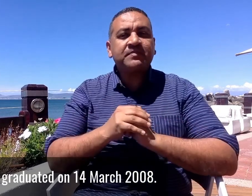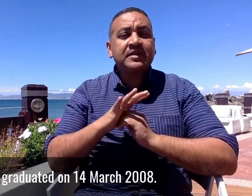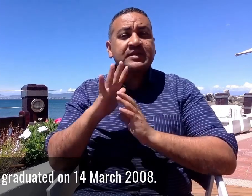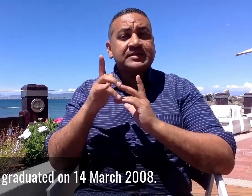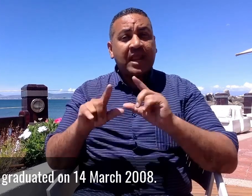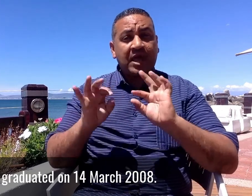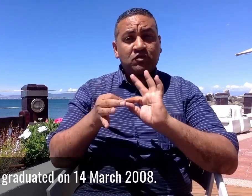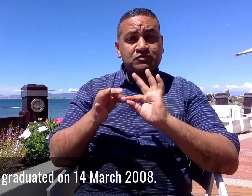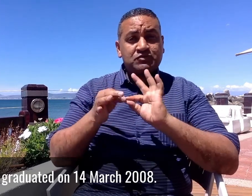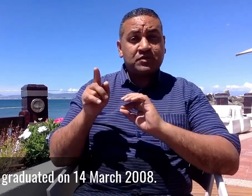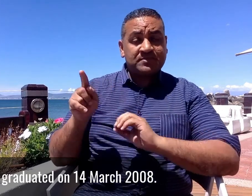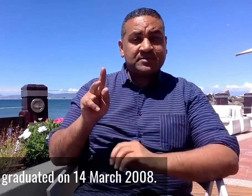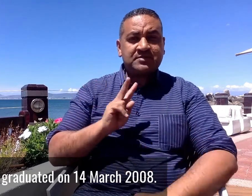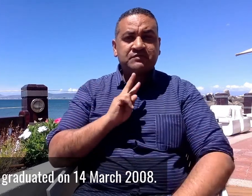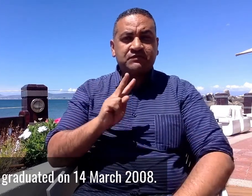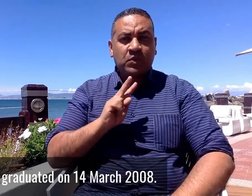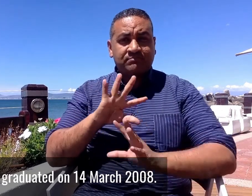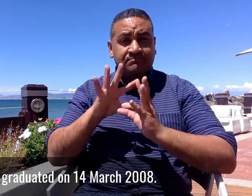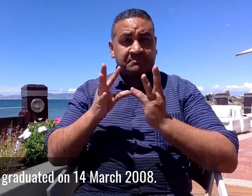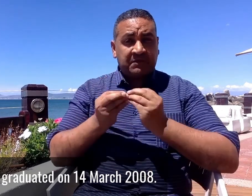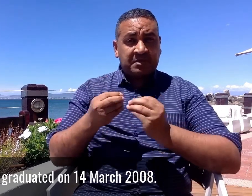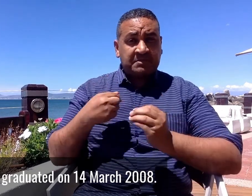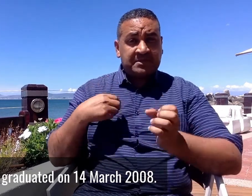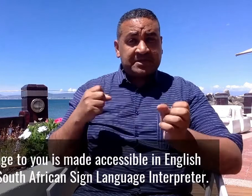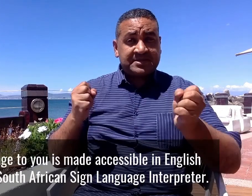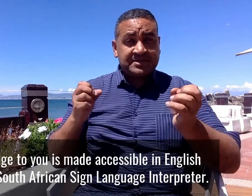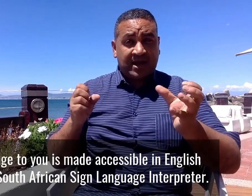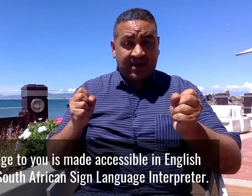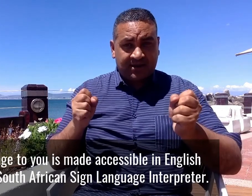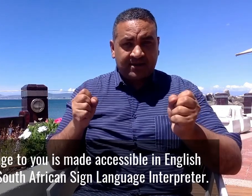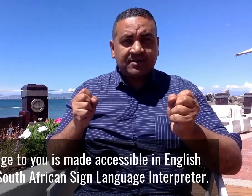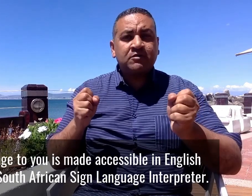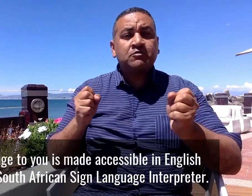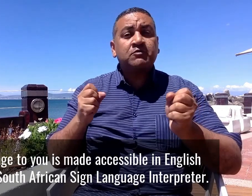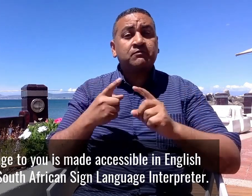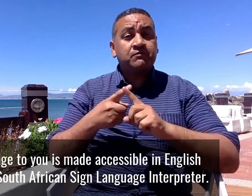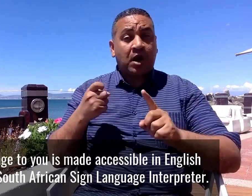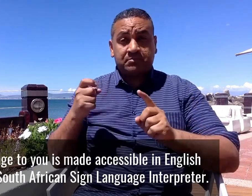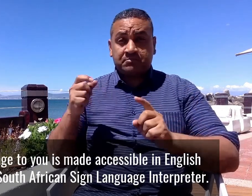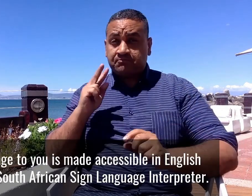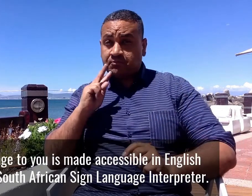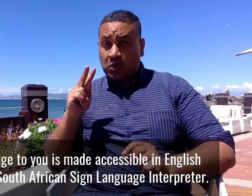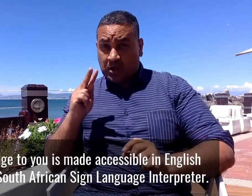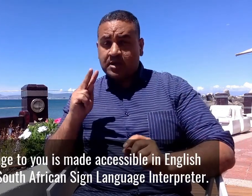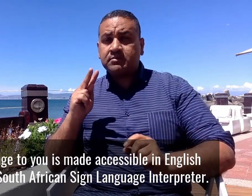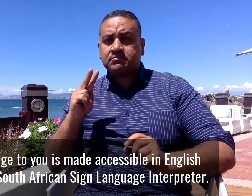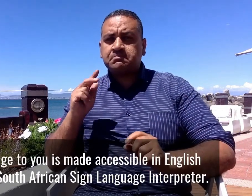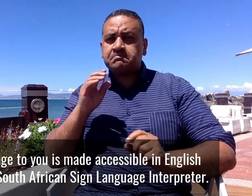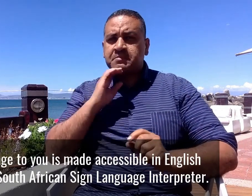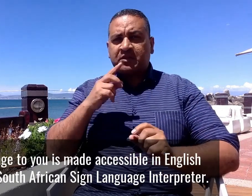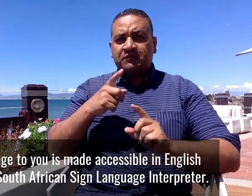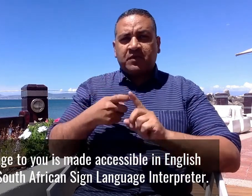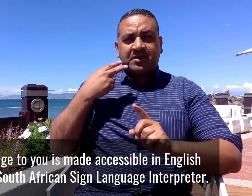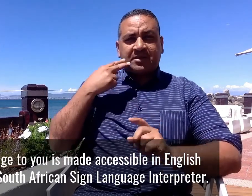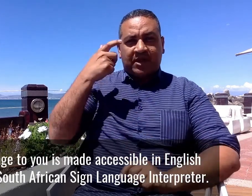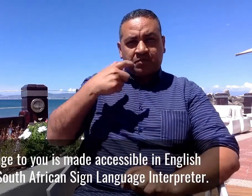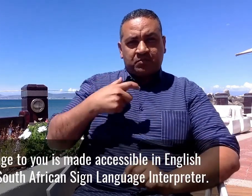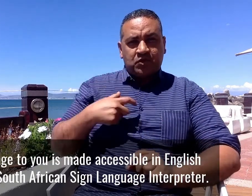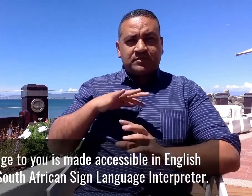March 2008. My message to you is made accessible in English through a South African